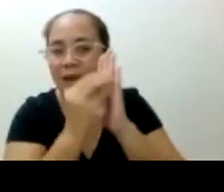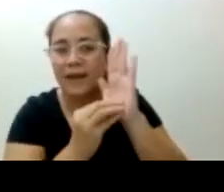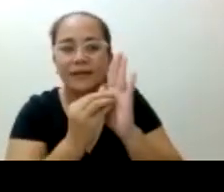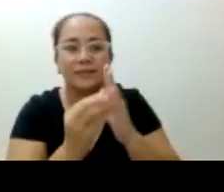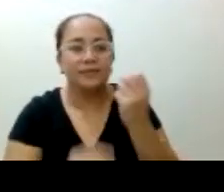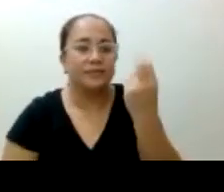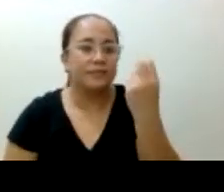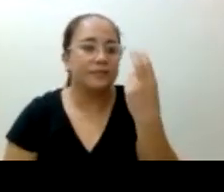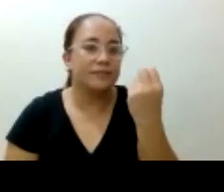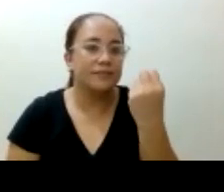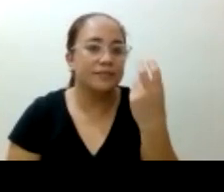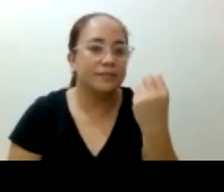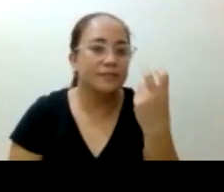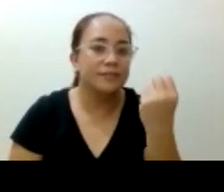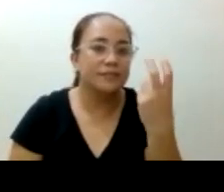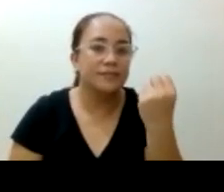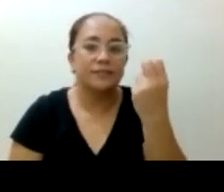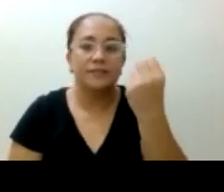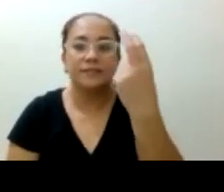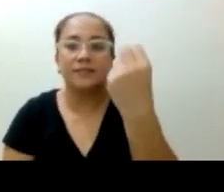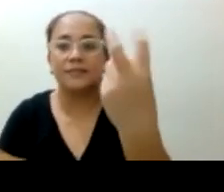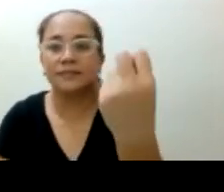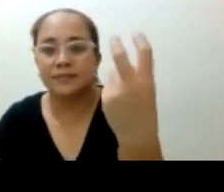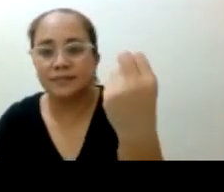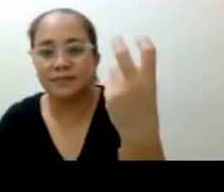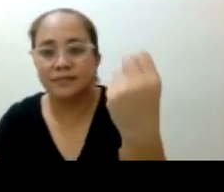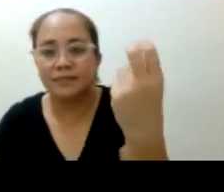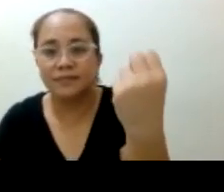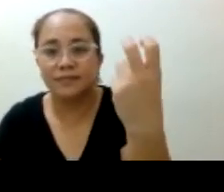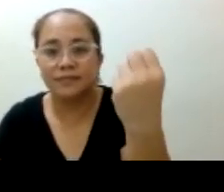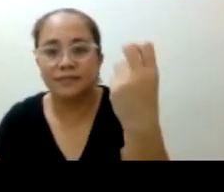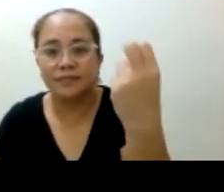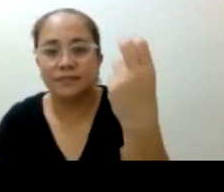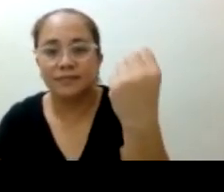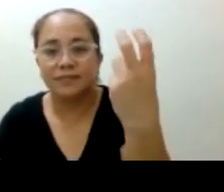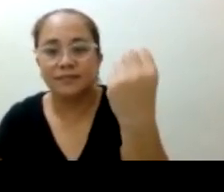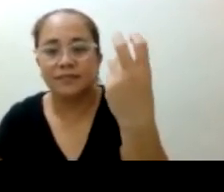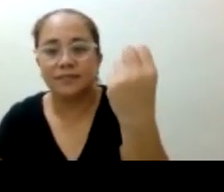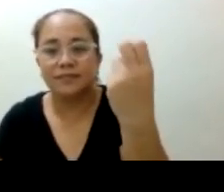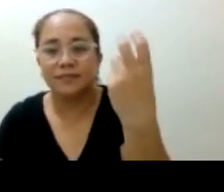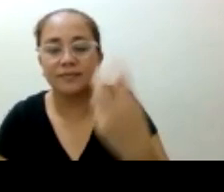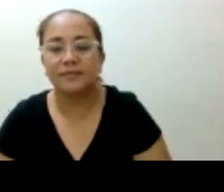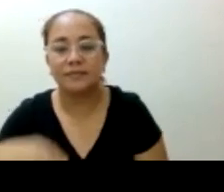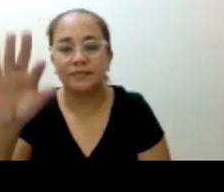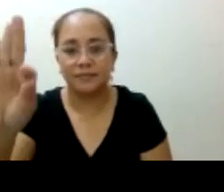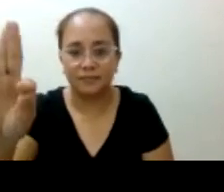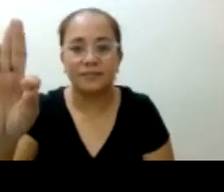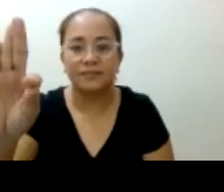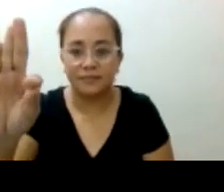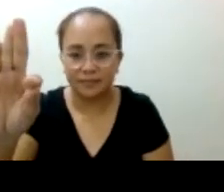parameter to alphabetize is? I see F. Yes, that's